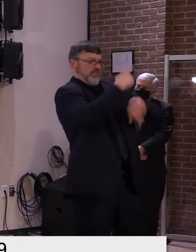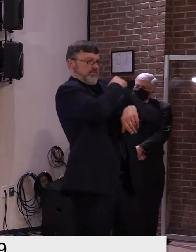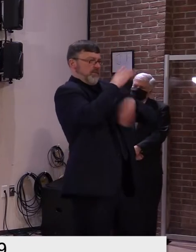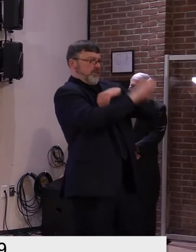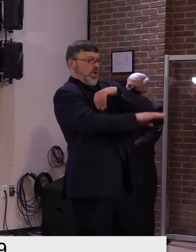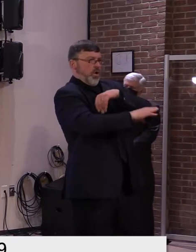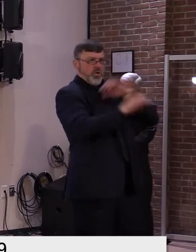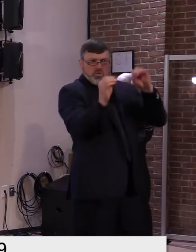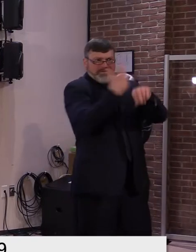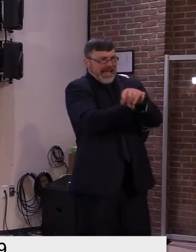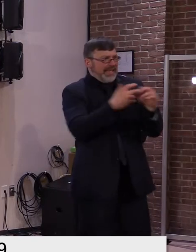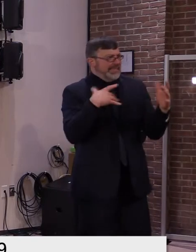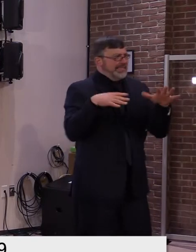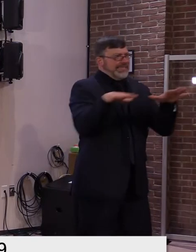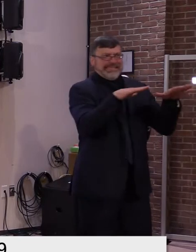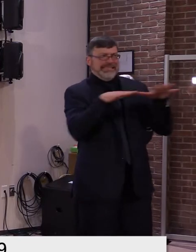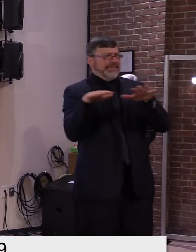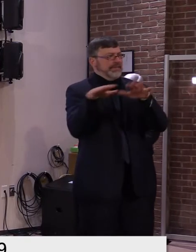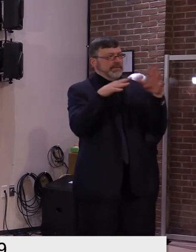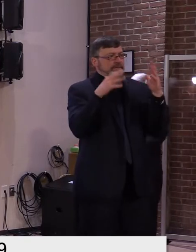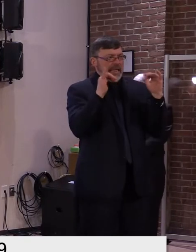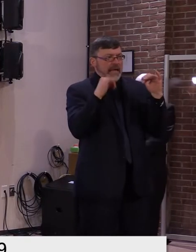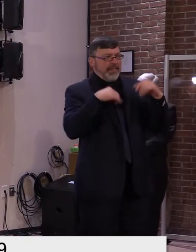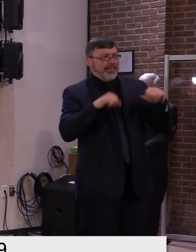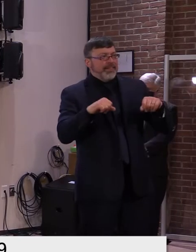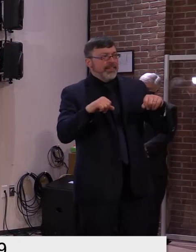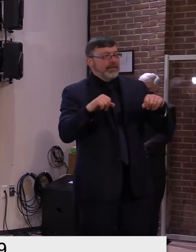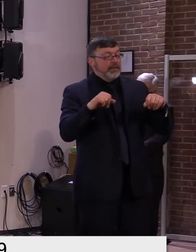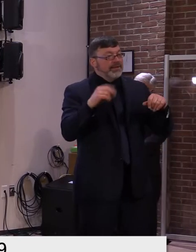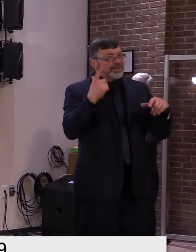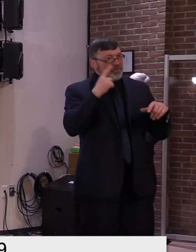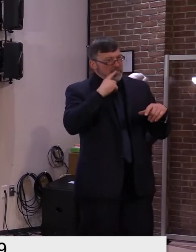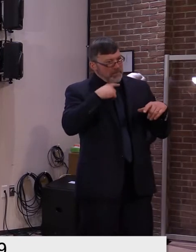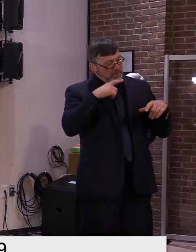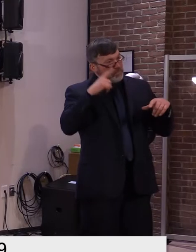particular had a lot of concern about all the students coming back.